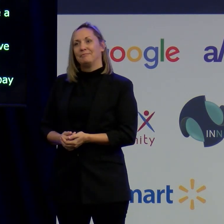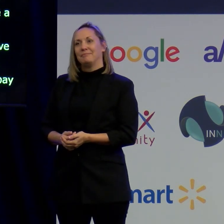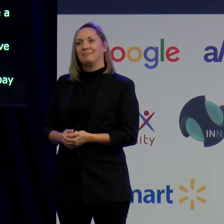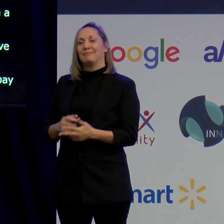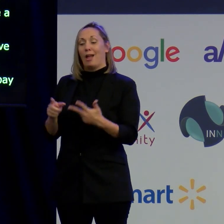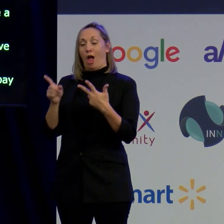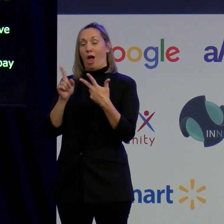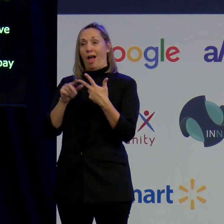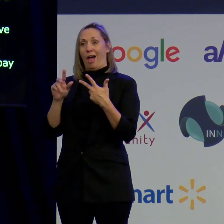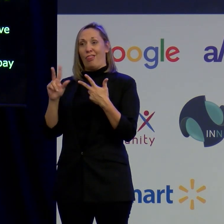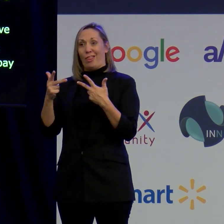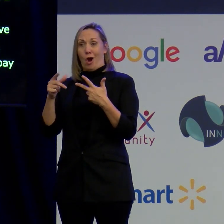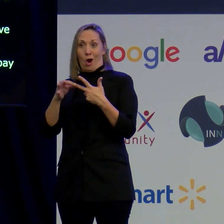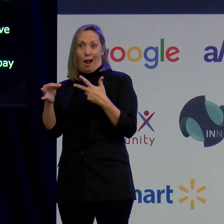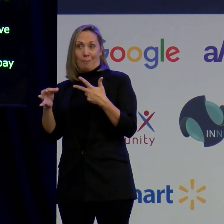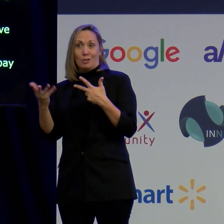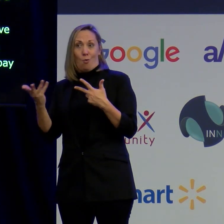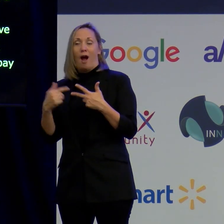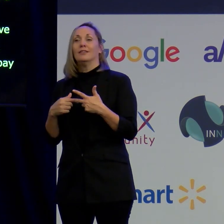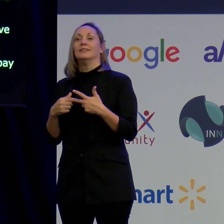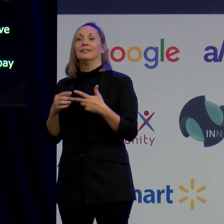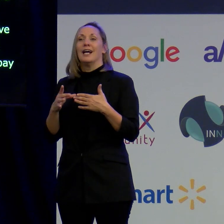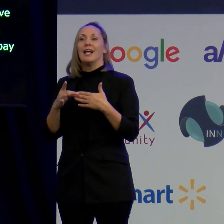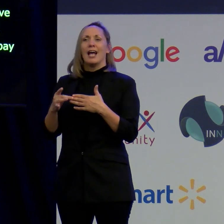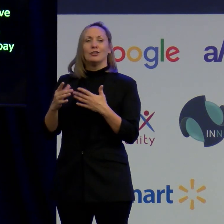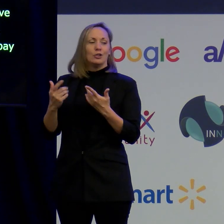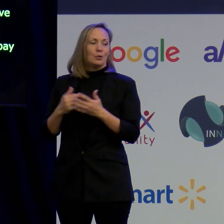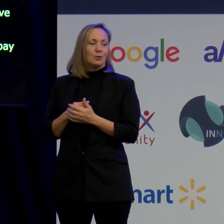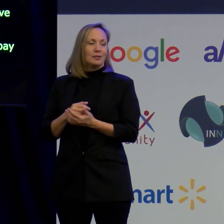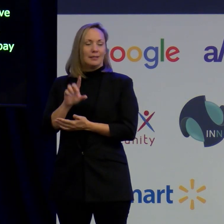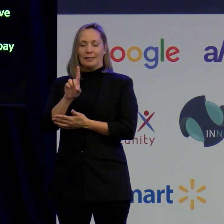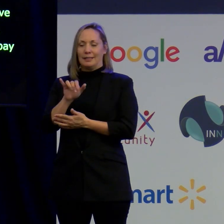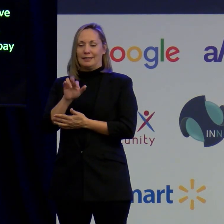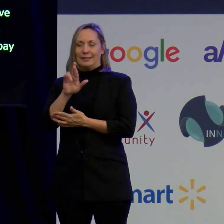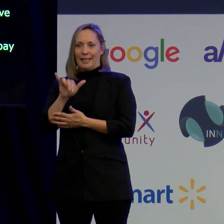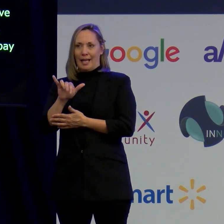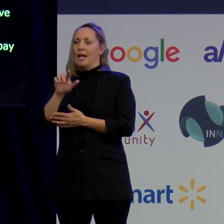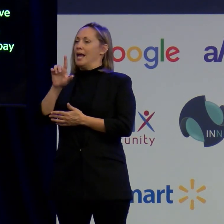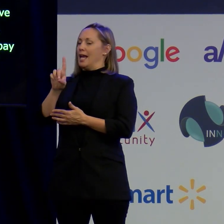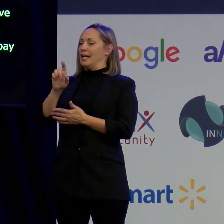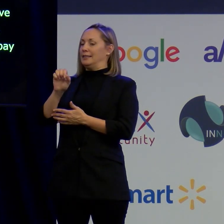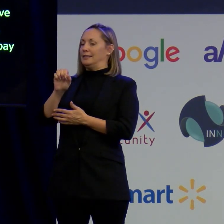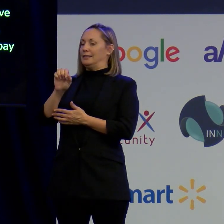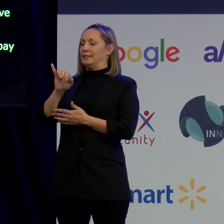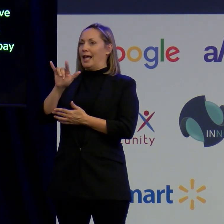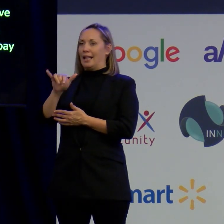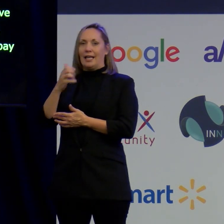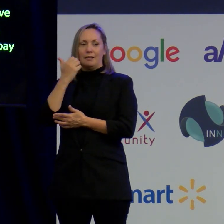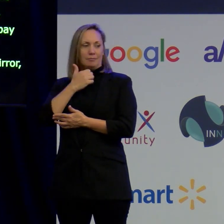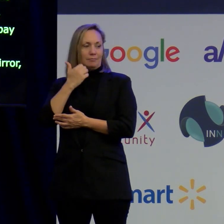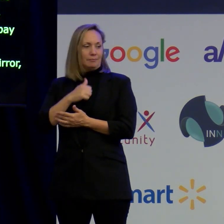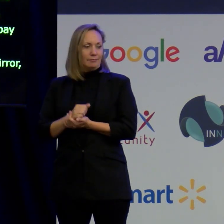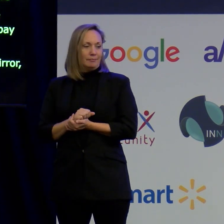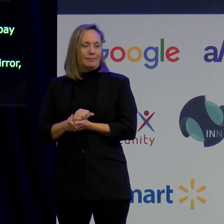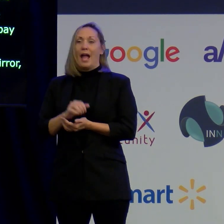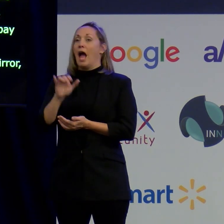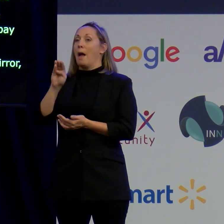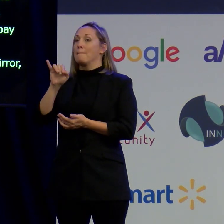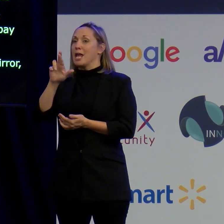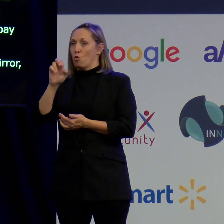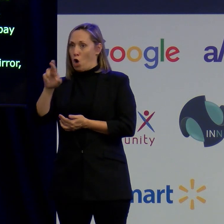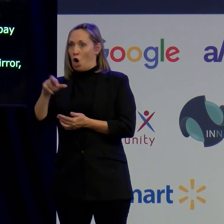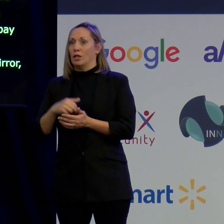Option three led me to the Daily Mirror. The Daily Mirror and working on the IT help desk. That wasn't